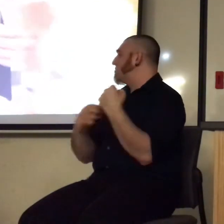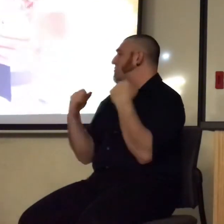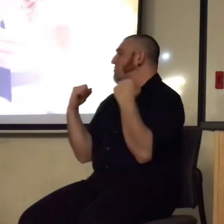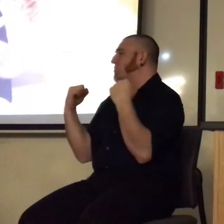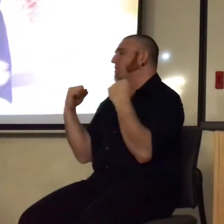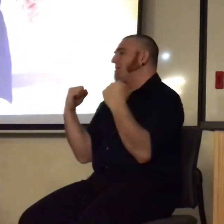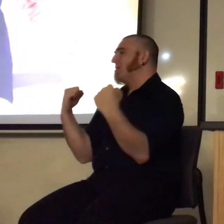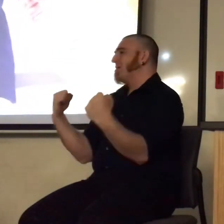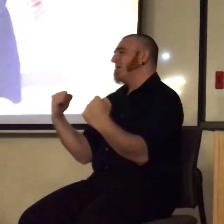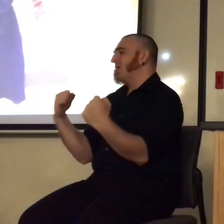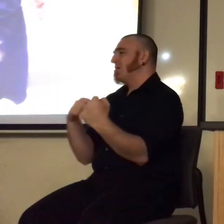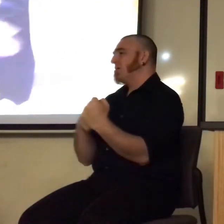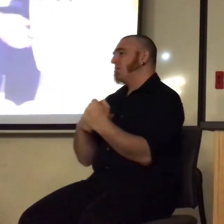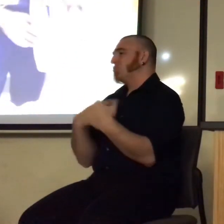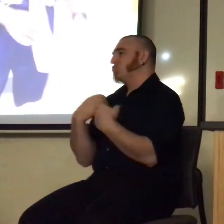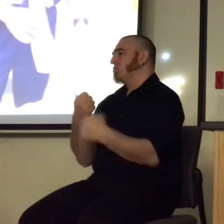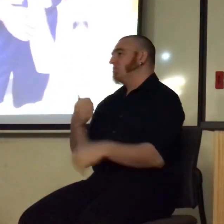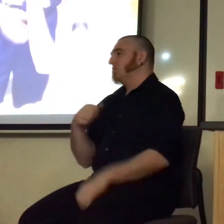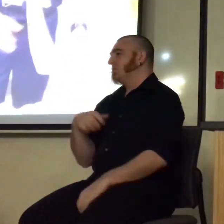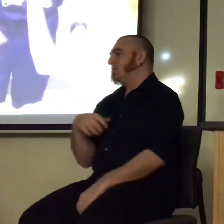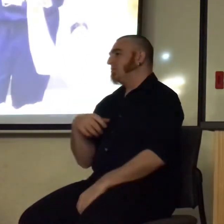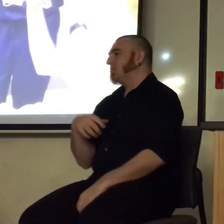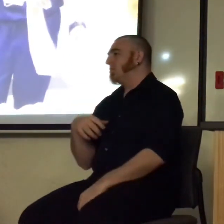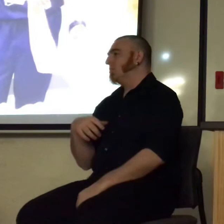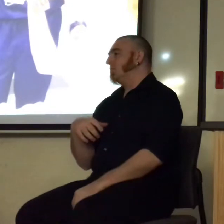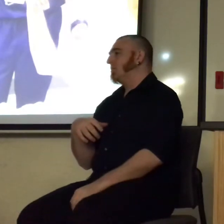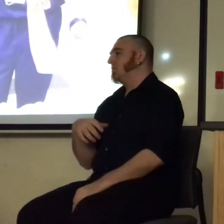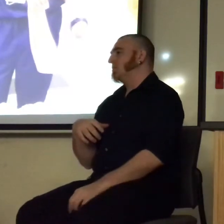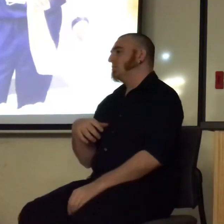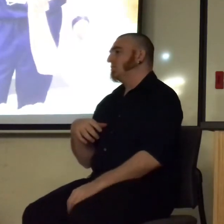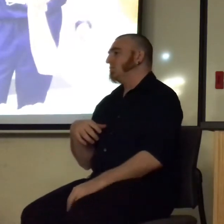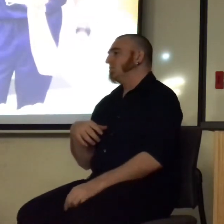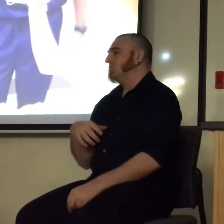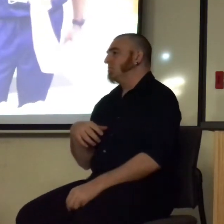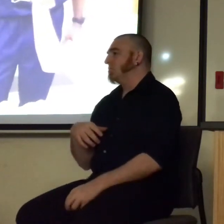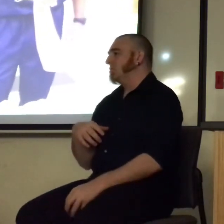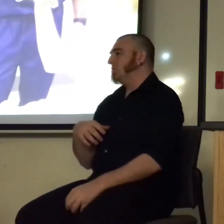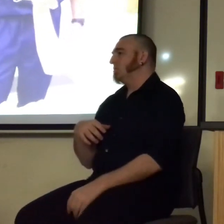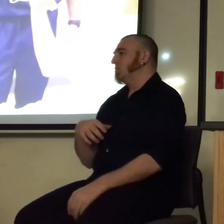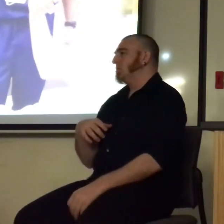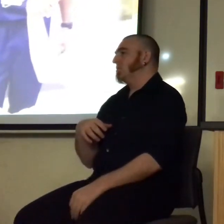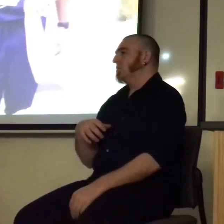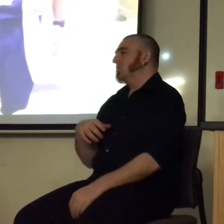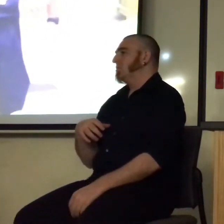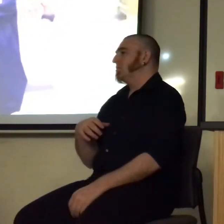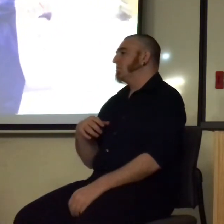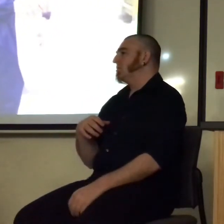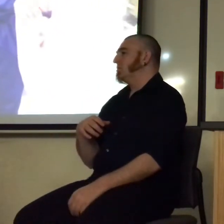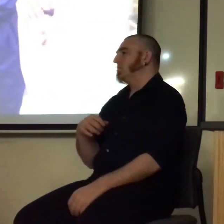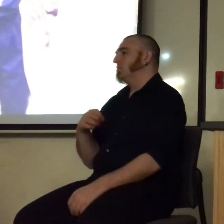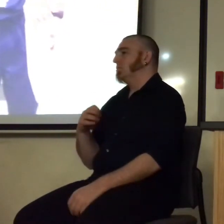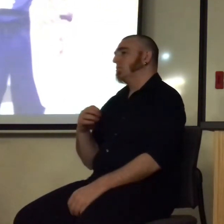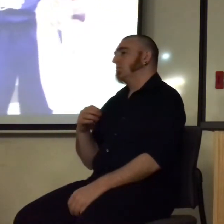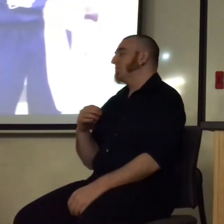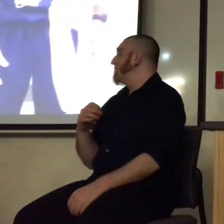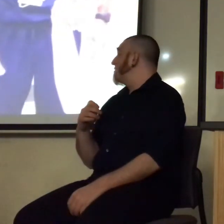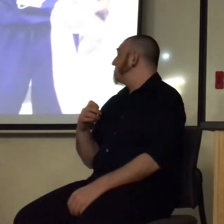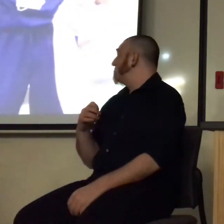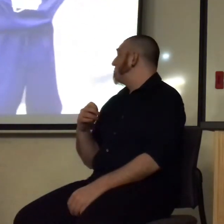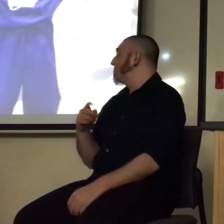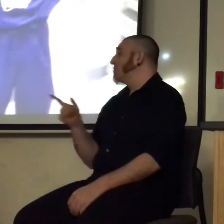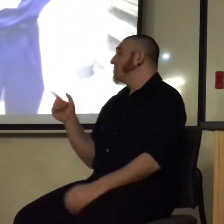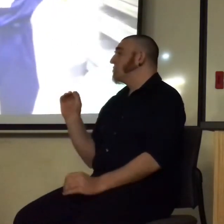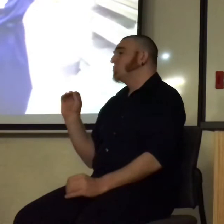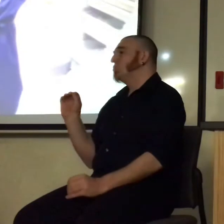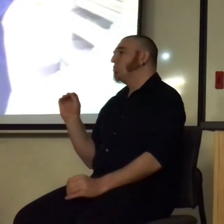A little bit stronger on the left side. But her triceps are definitely intact. Definitely intact. Yeah. So no diminished tricep strength. So what